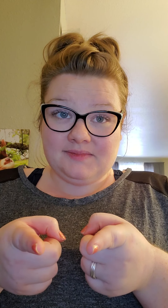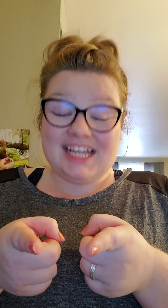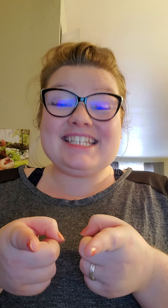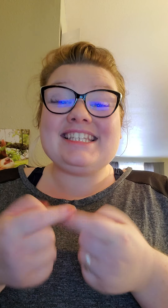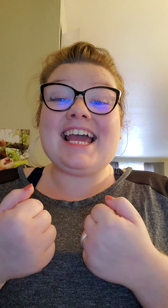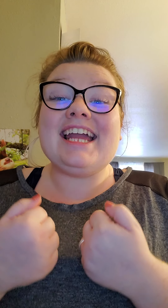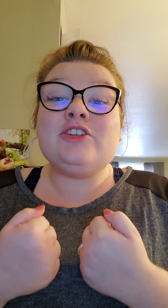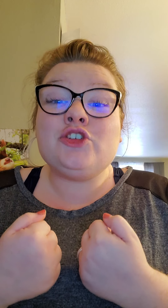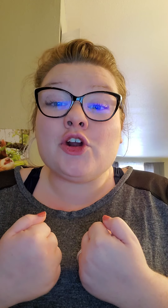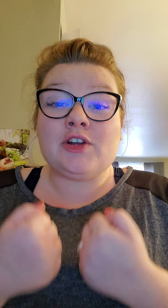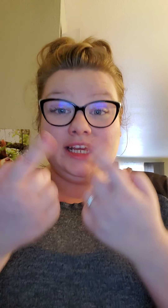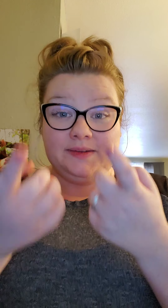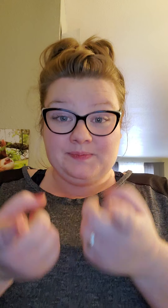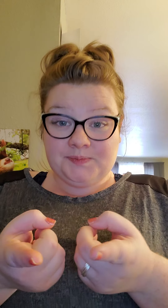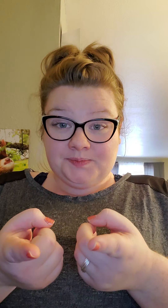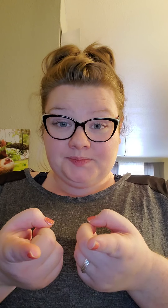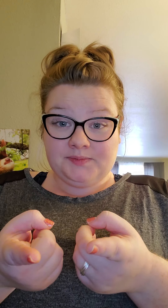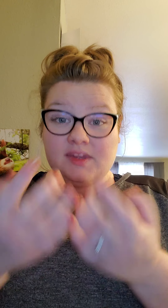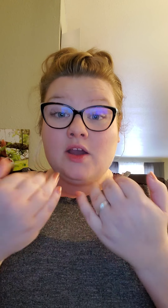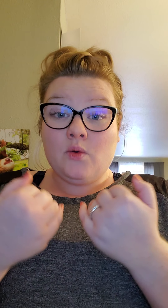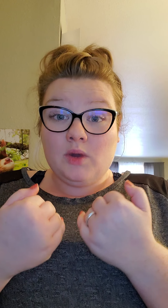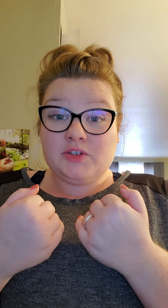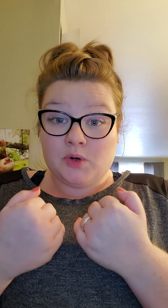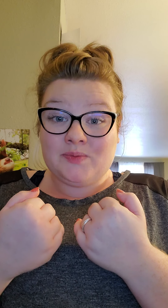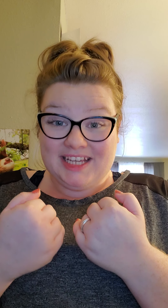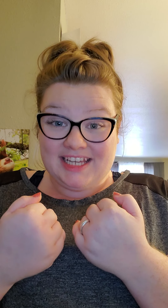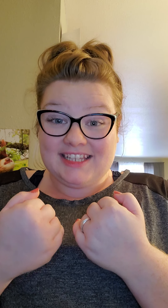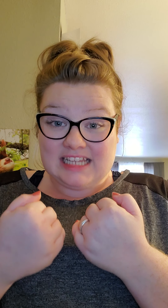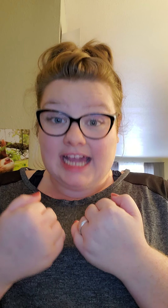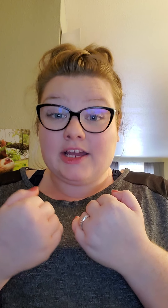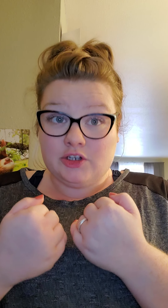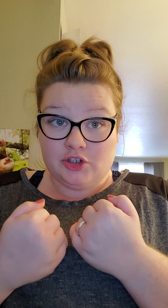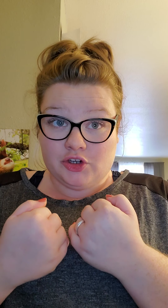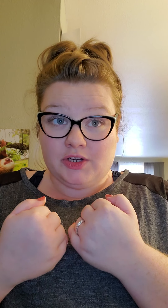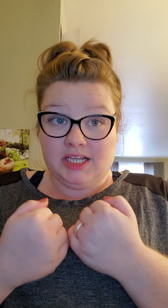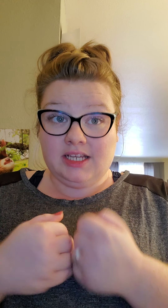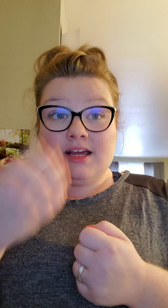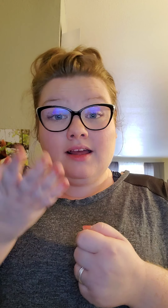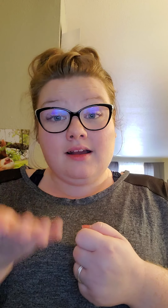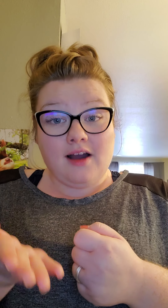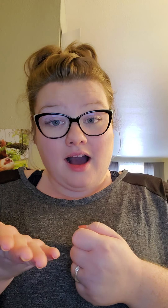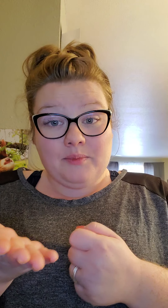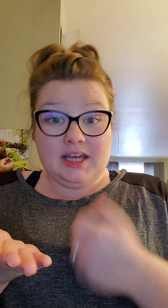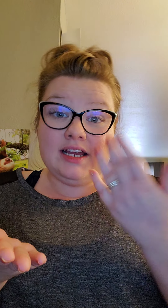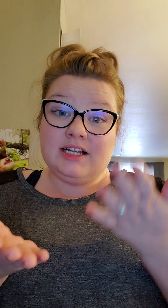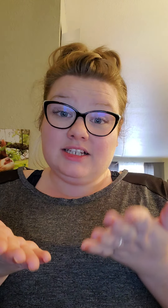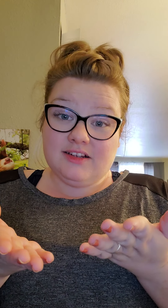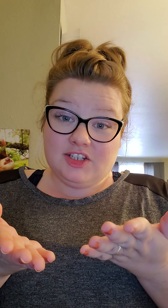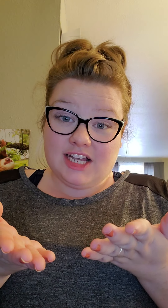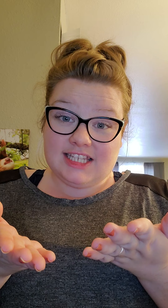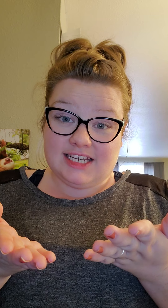Say journey. Which word begins like journey, copy, justice?